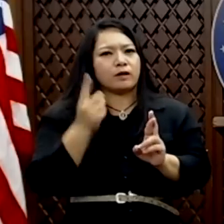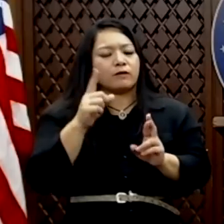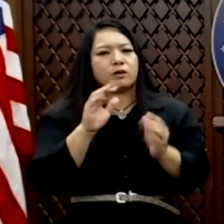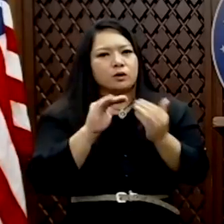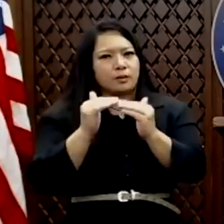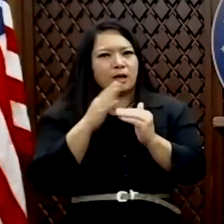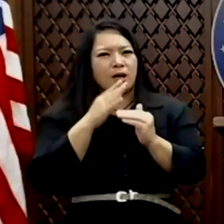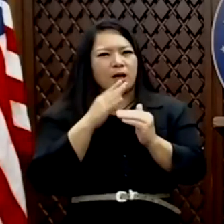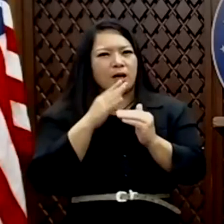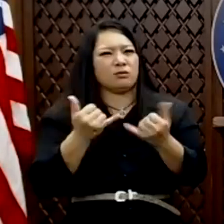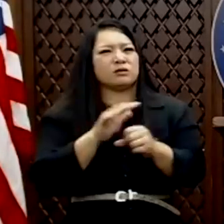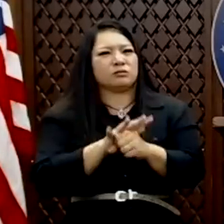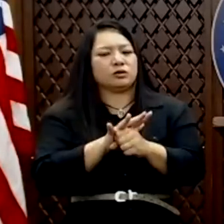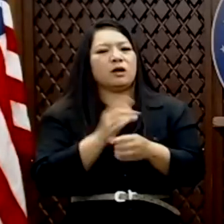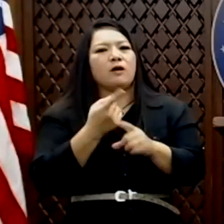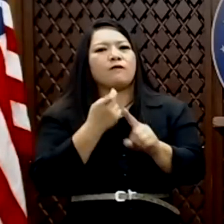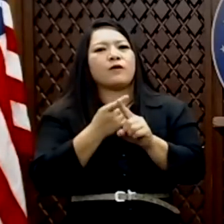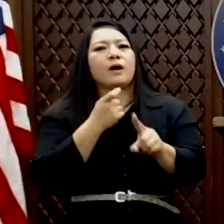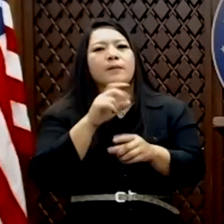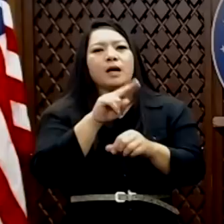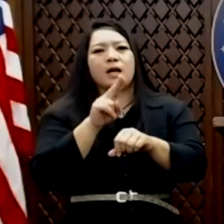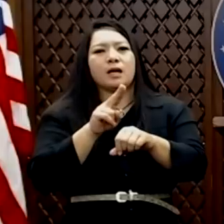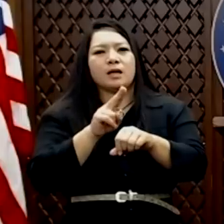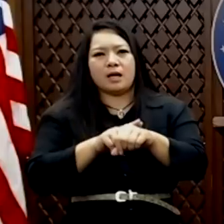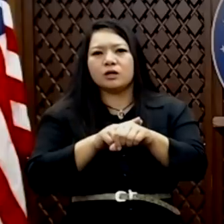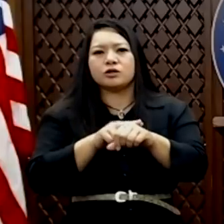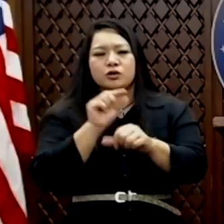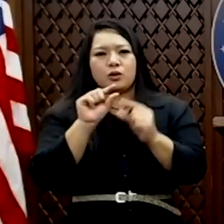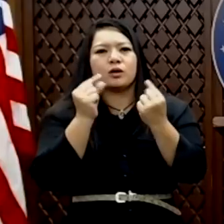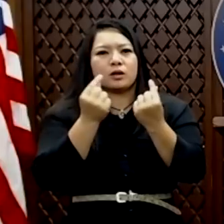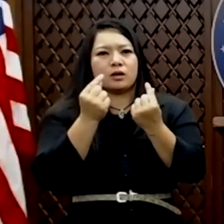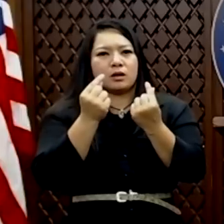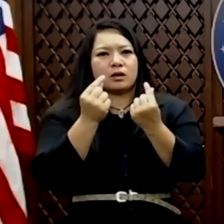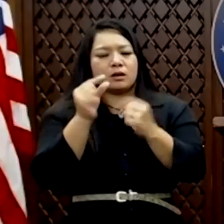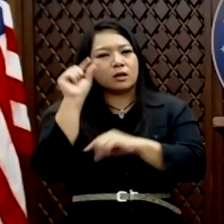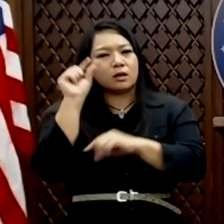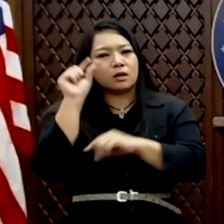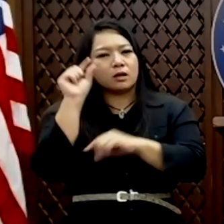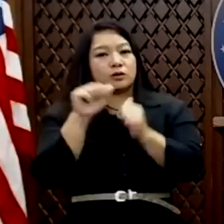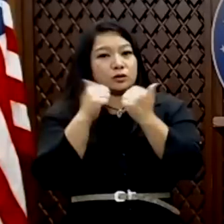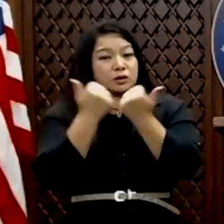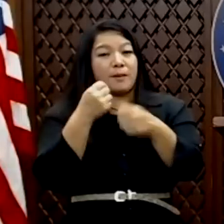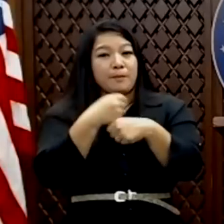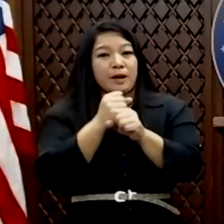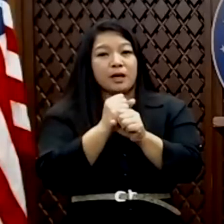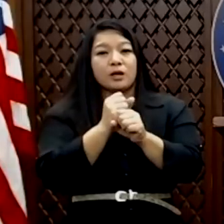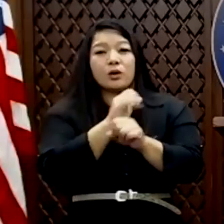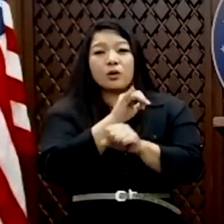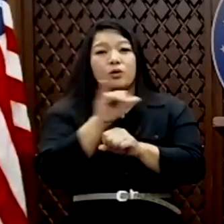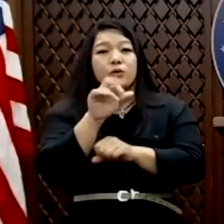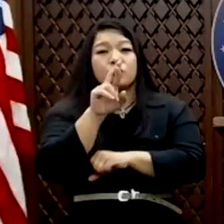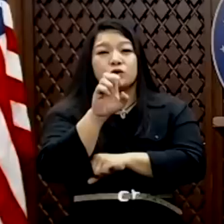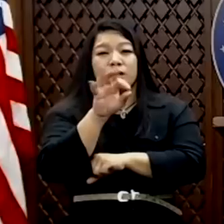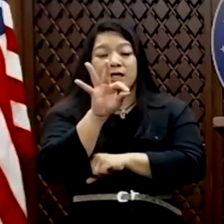great pressure from the National Governors Association to make those relief benefits sooner.